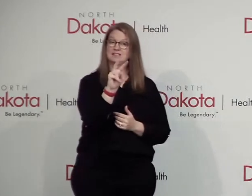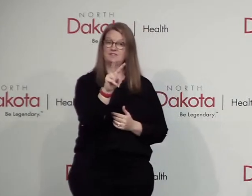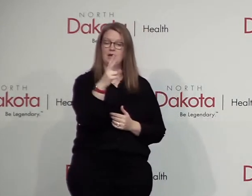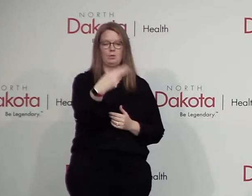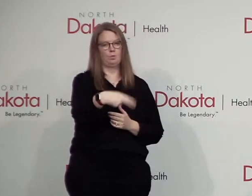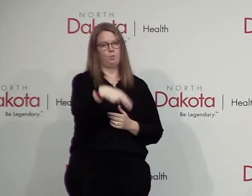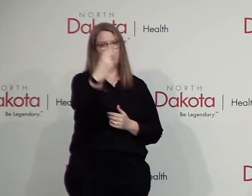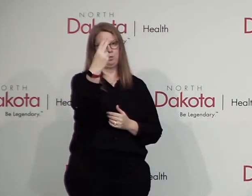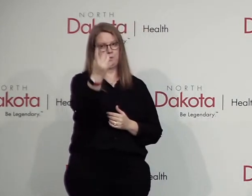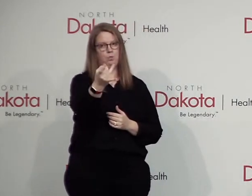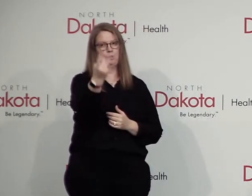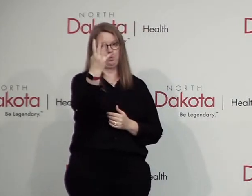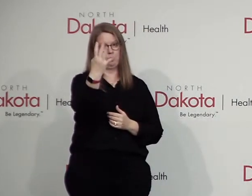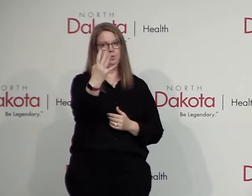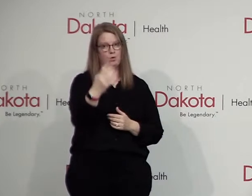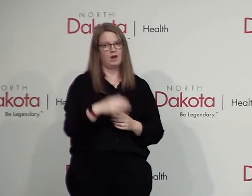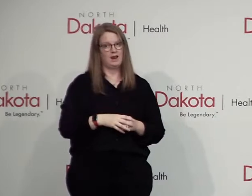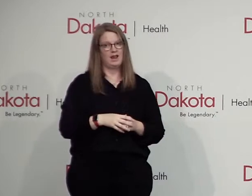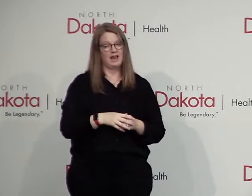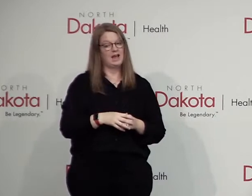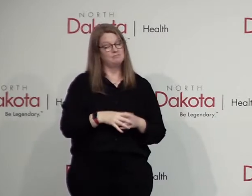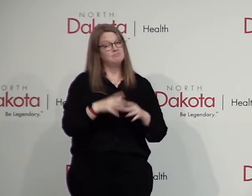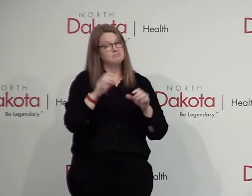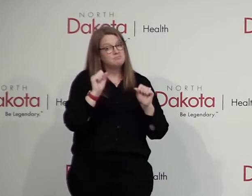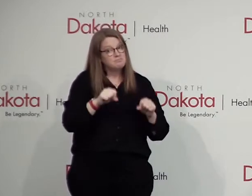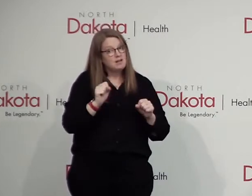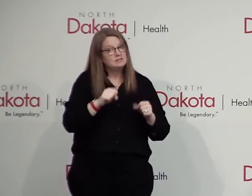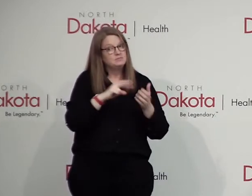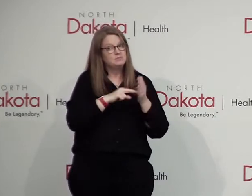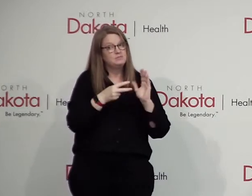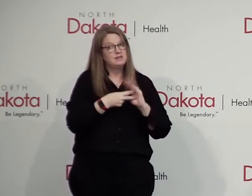could potentially mean flu season might be earlier this year.